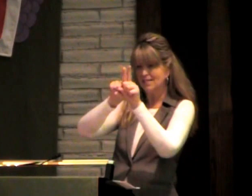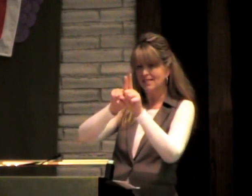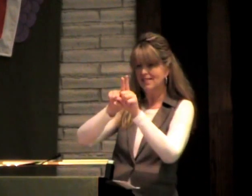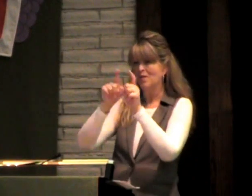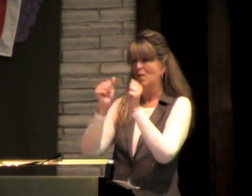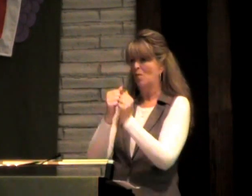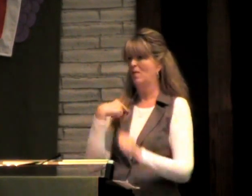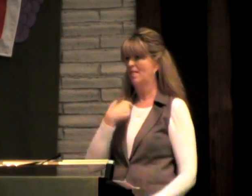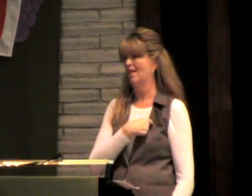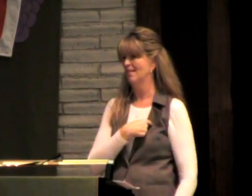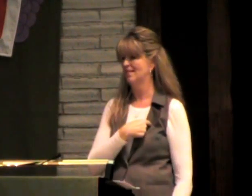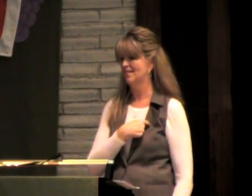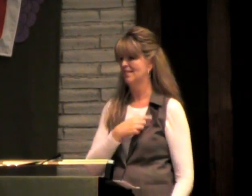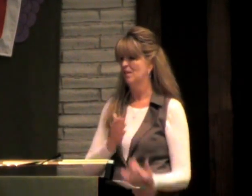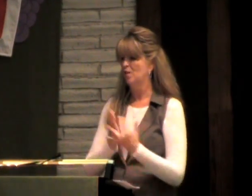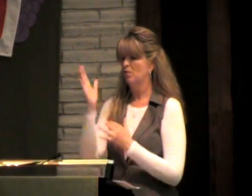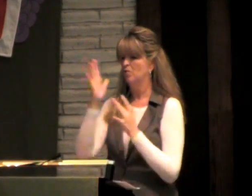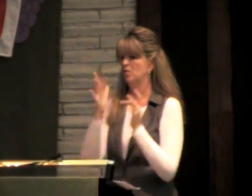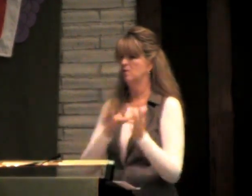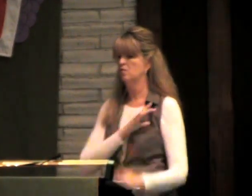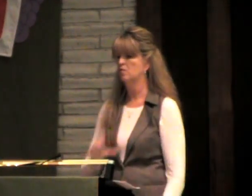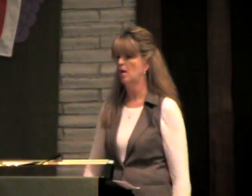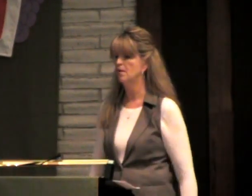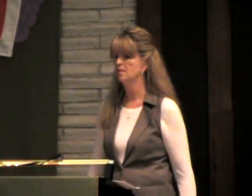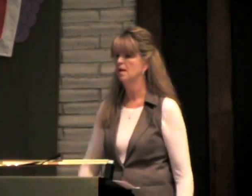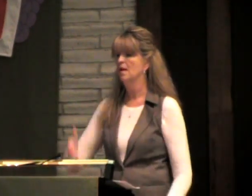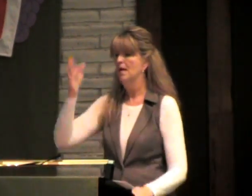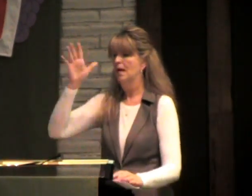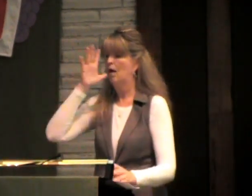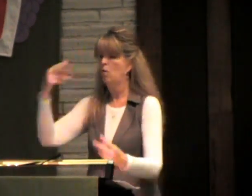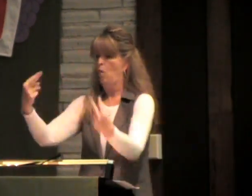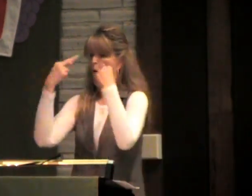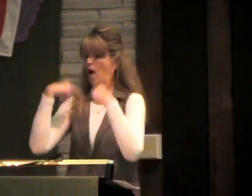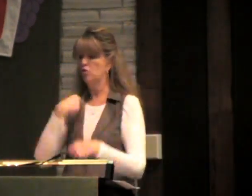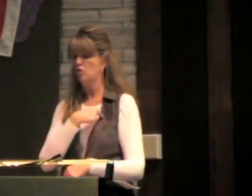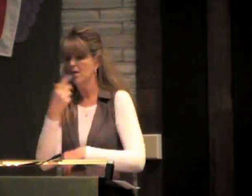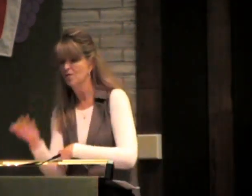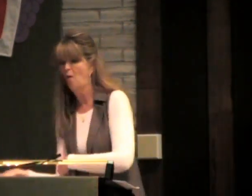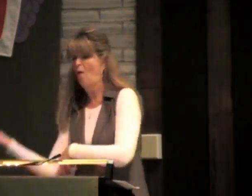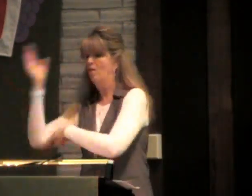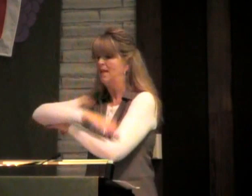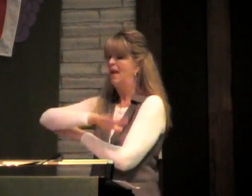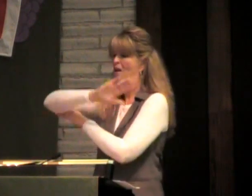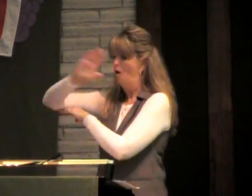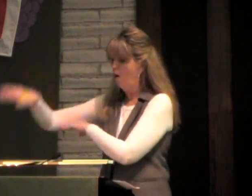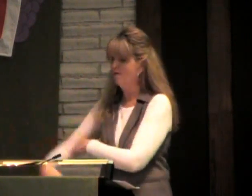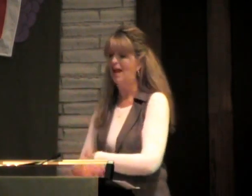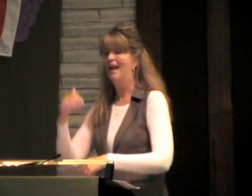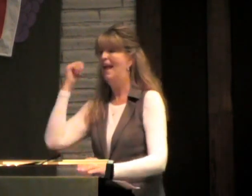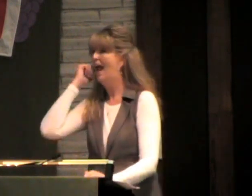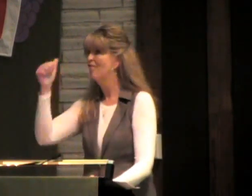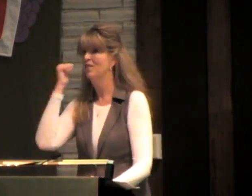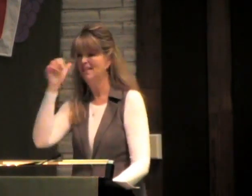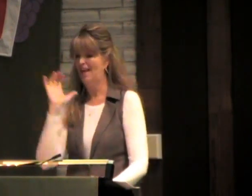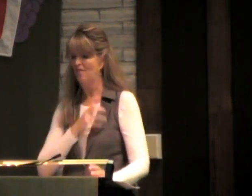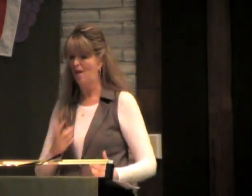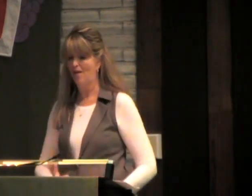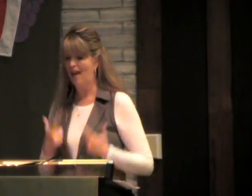of us, not from inside of us, but from the knowledge that Jesus Christ is always with us and watches over us day